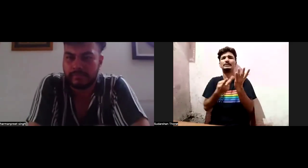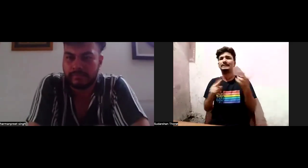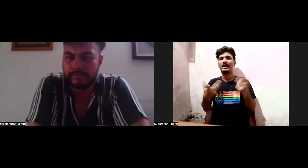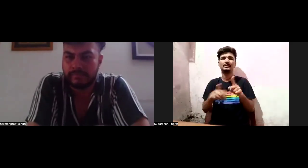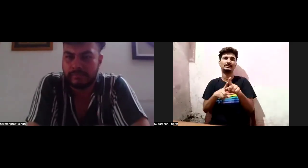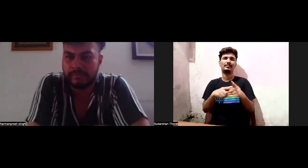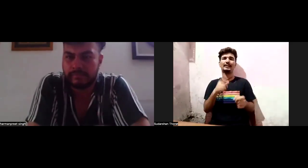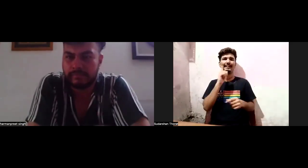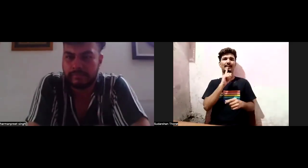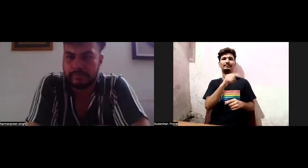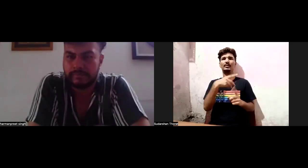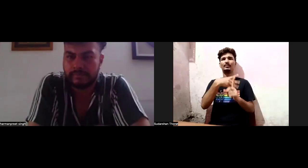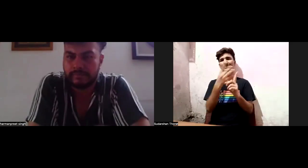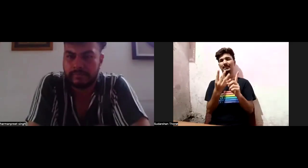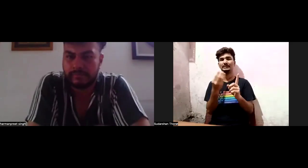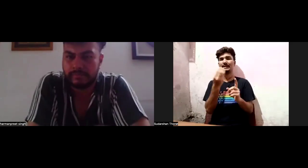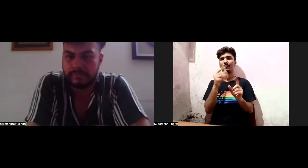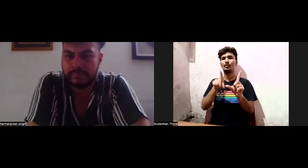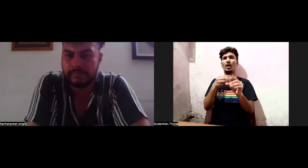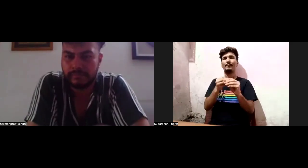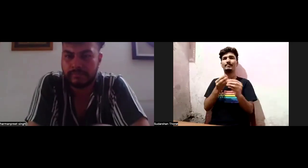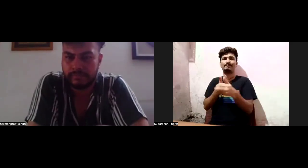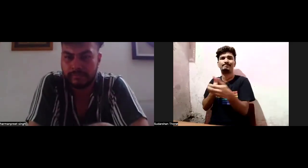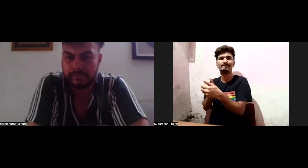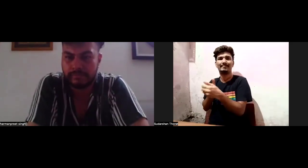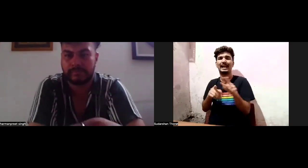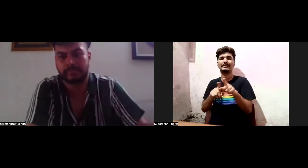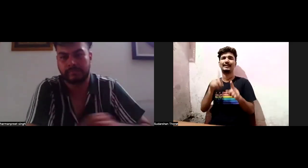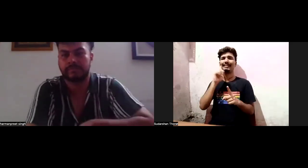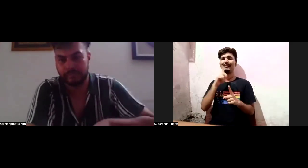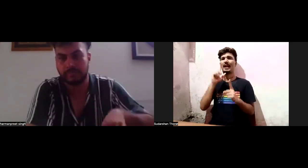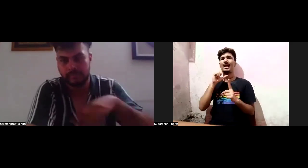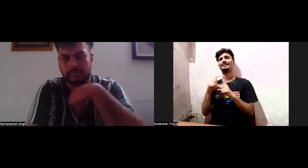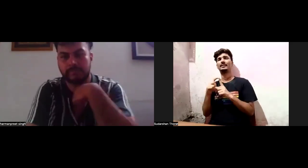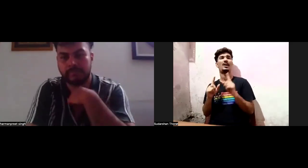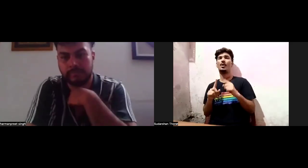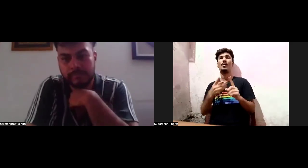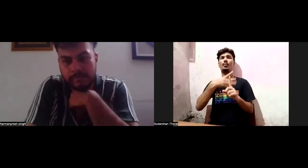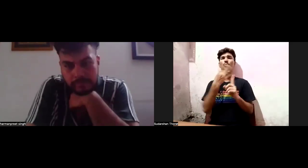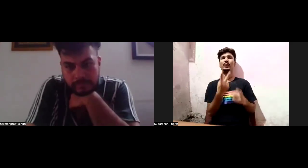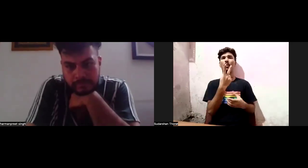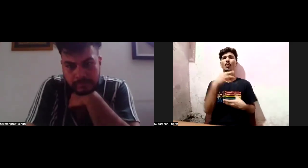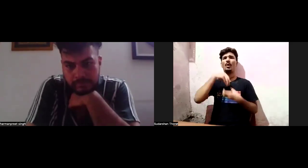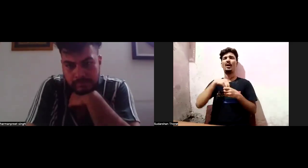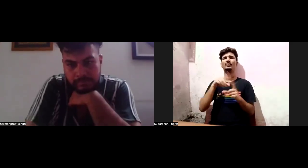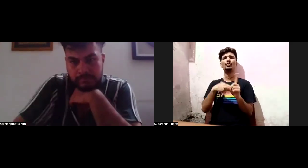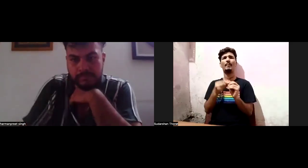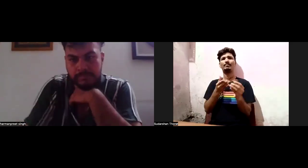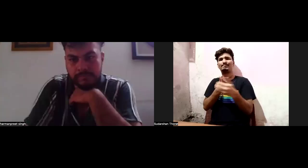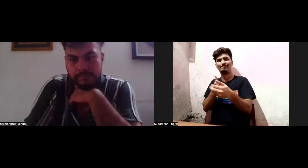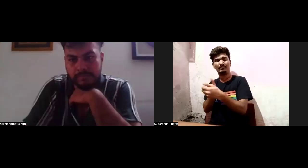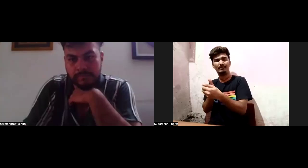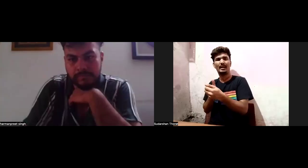spread across the information. We can have a presentation or workshops. They face challenges in job as well.